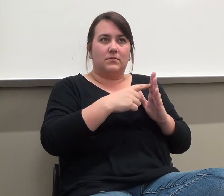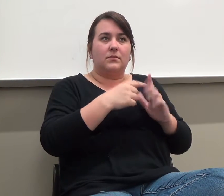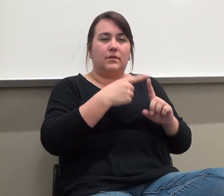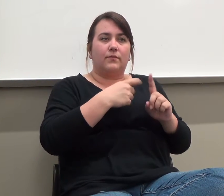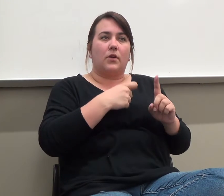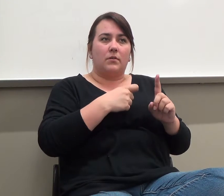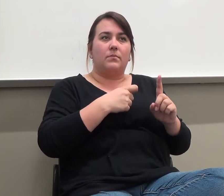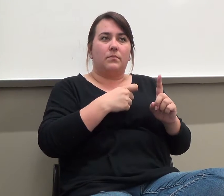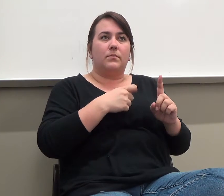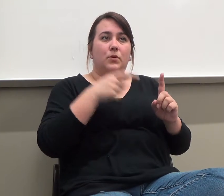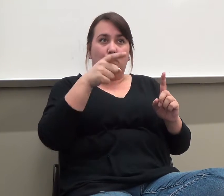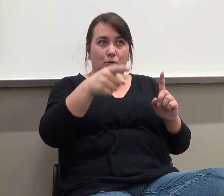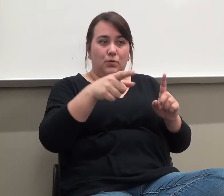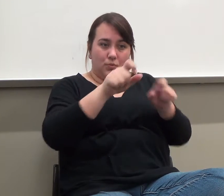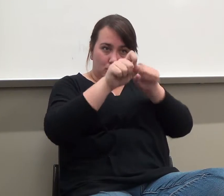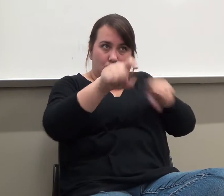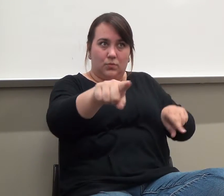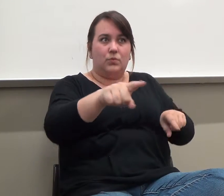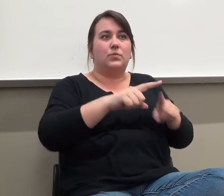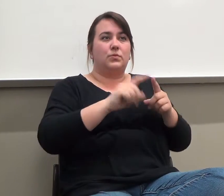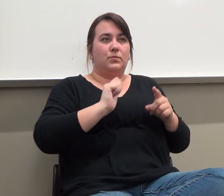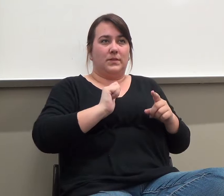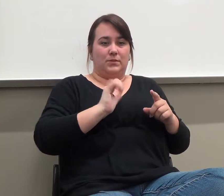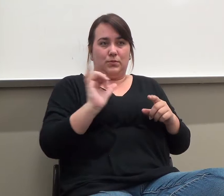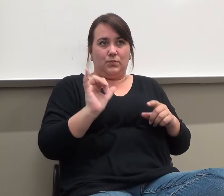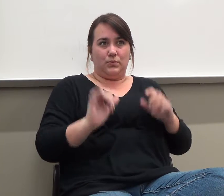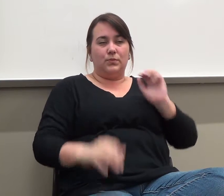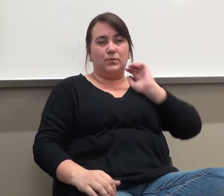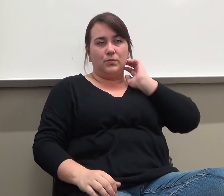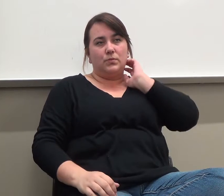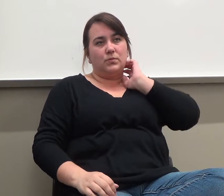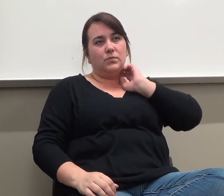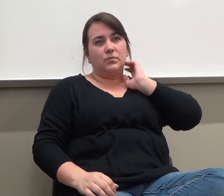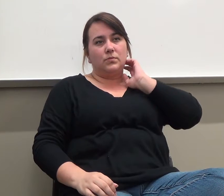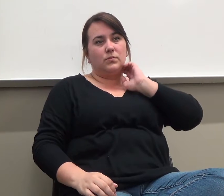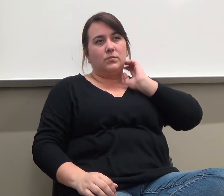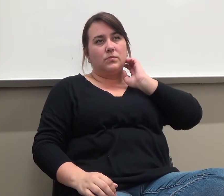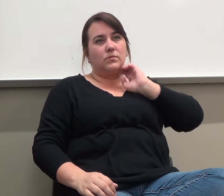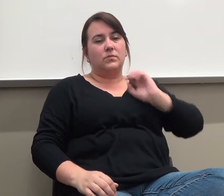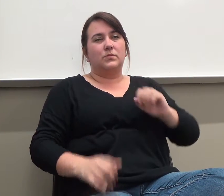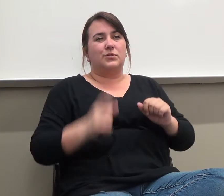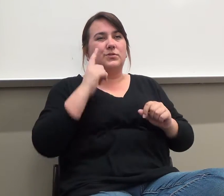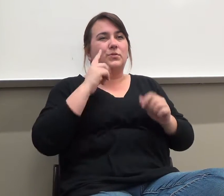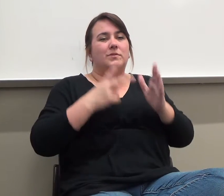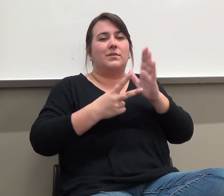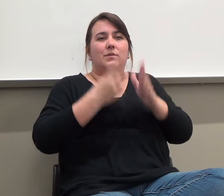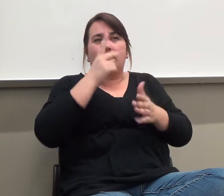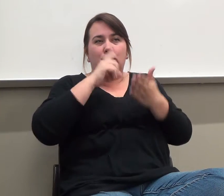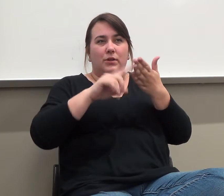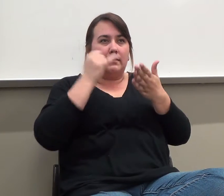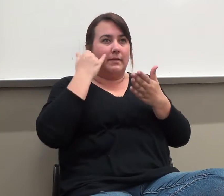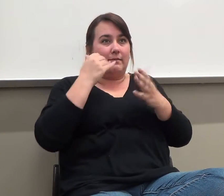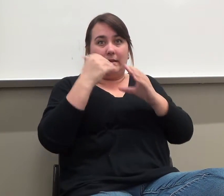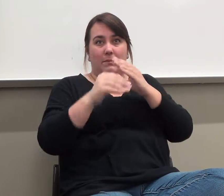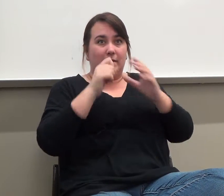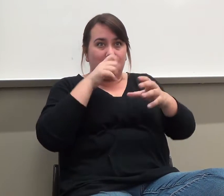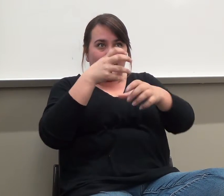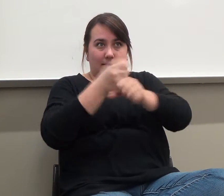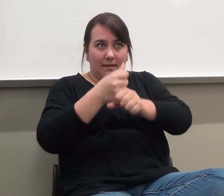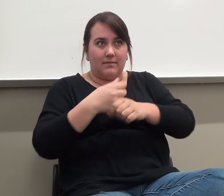to you too, okay? So I'm just kind of a double check in case you're not getting those emails yet with the Heinlein journal,